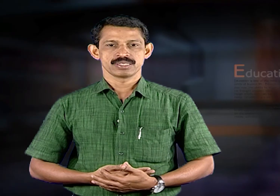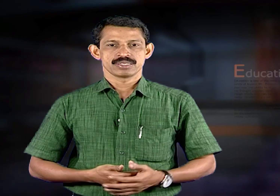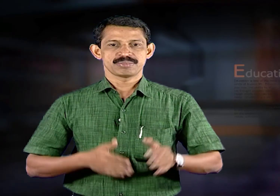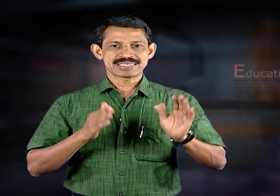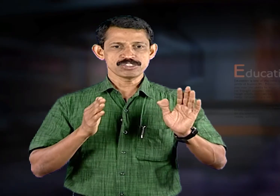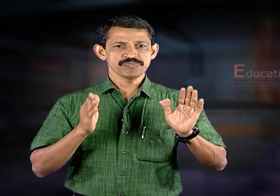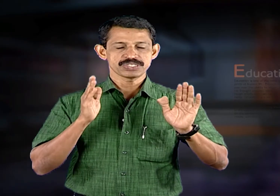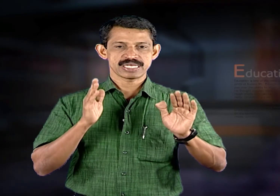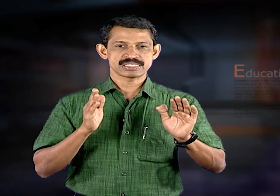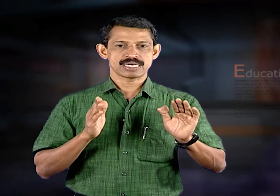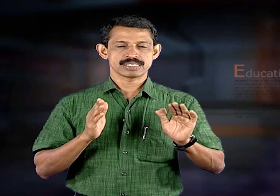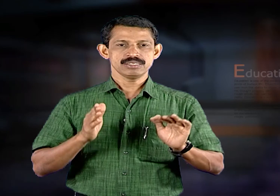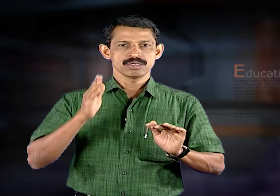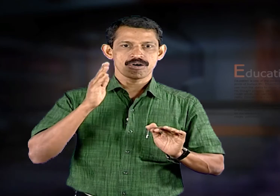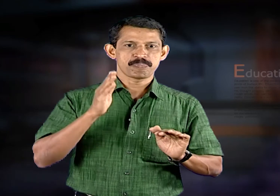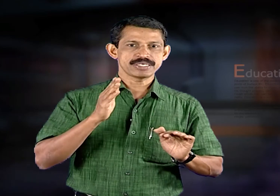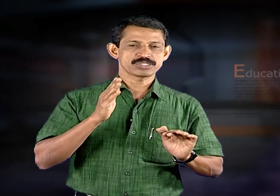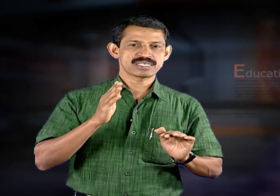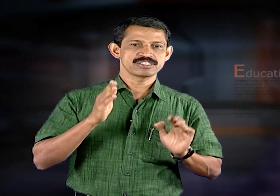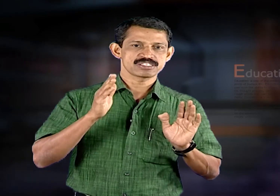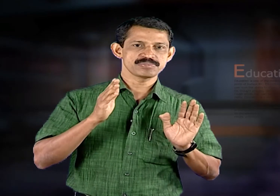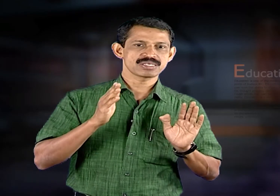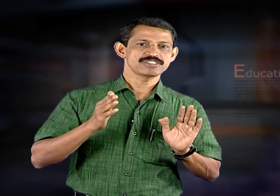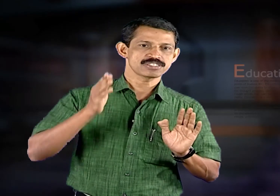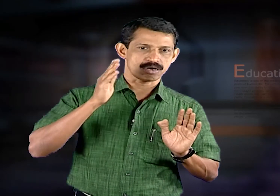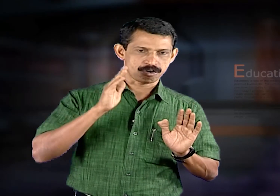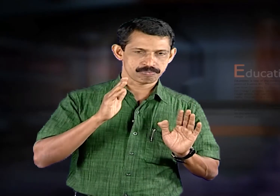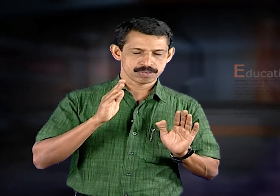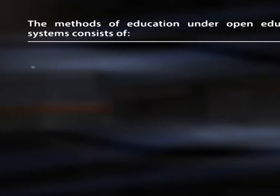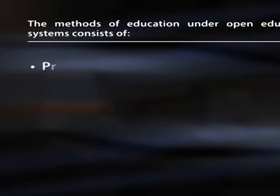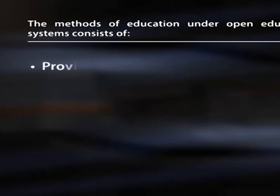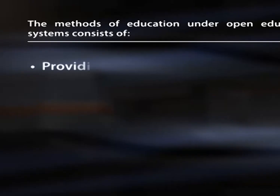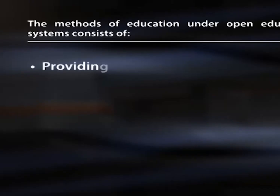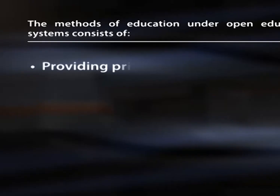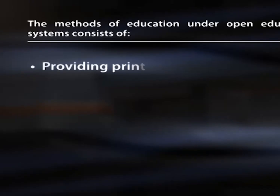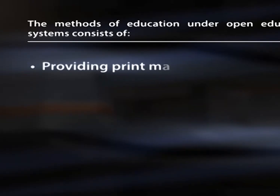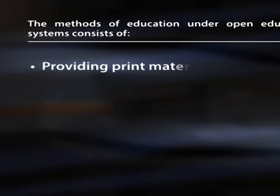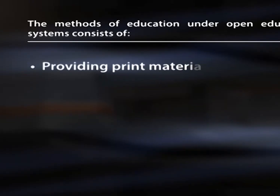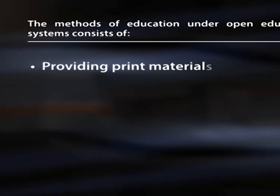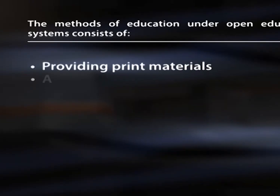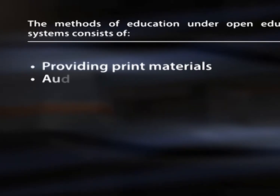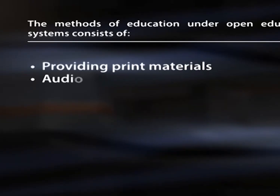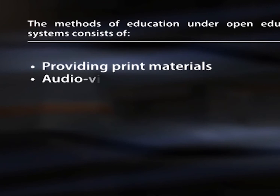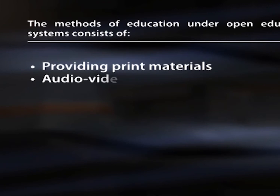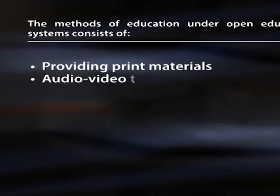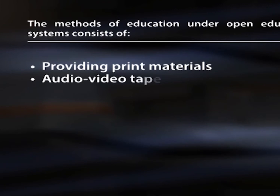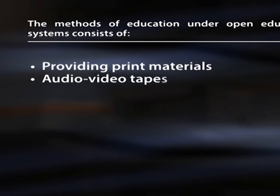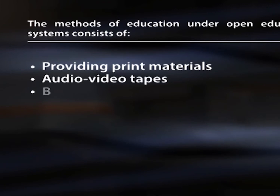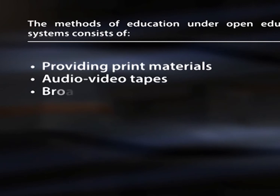The methods of education under open education systems consist of providing print materials, audio video